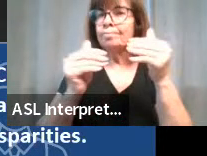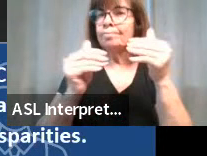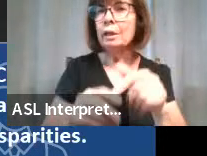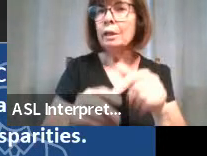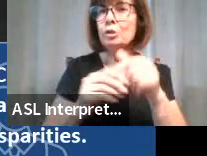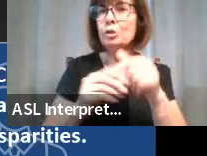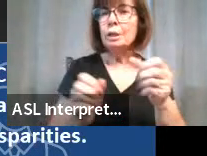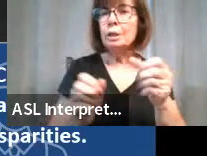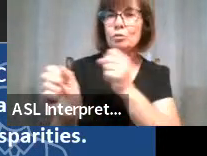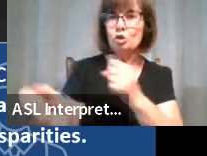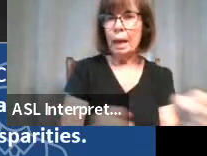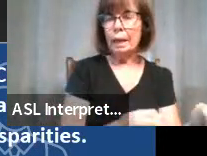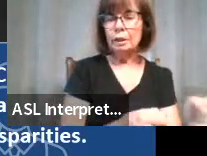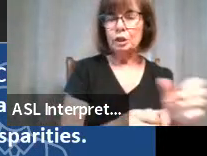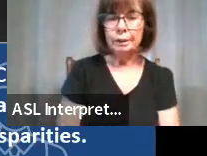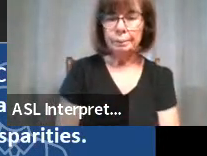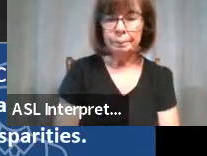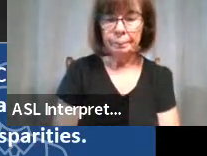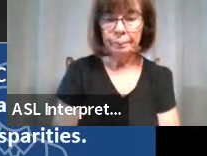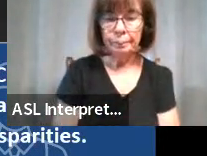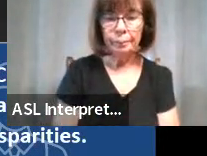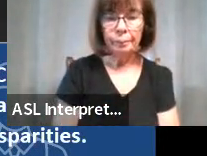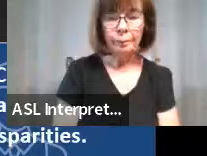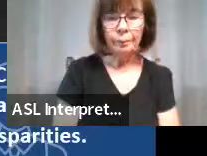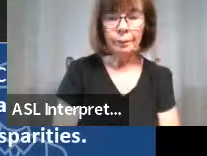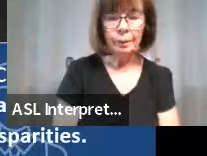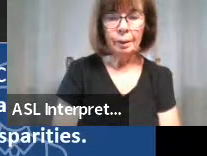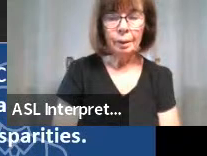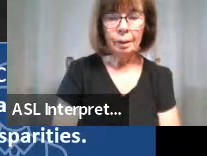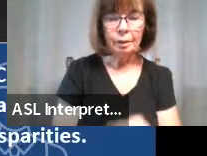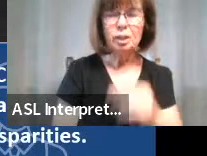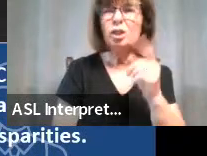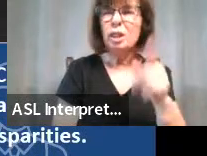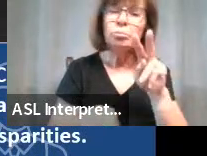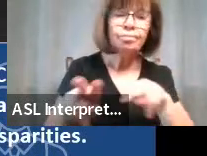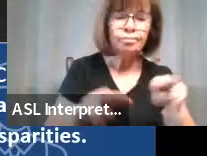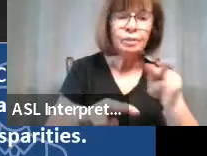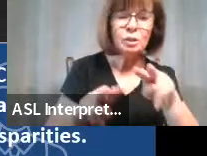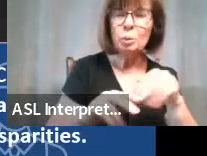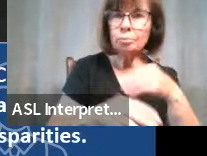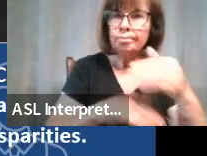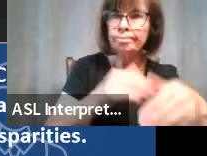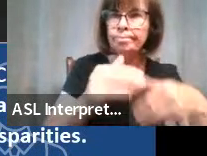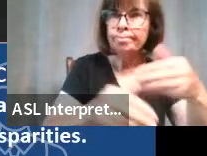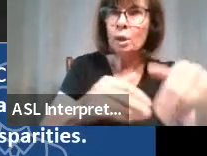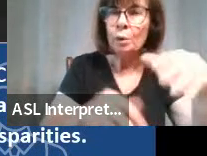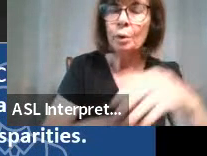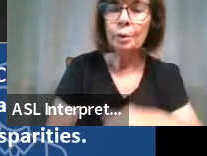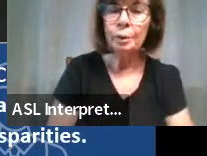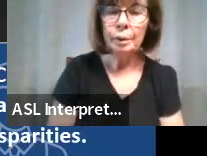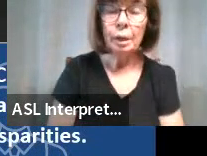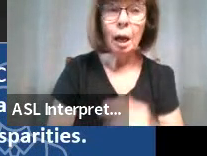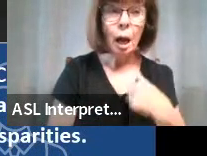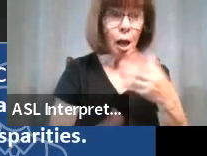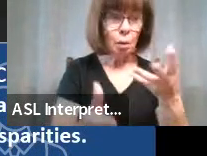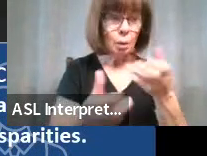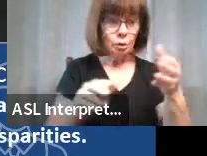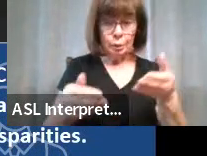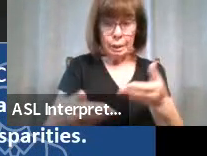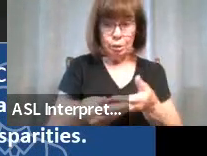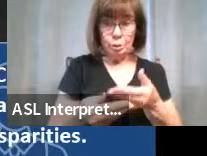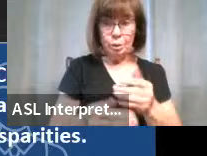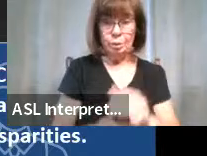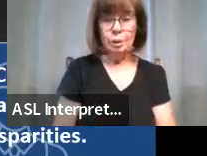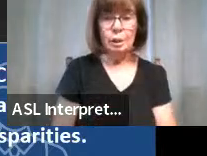to, you can just lift up as we go through that and then go into the next. So I'd like to introduce